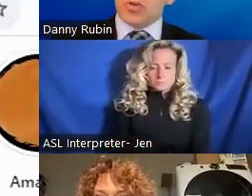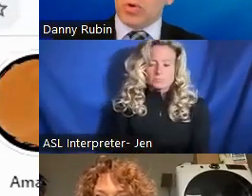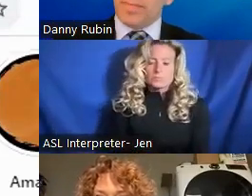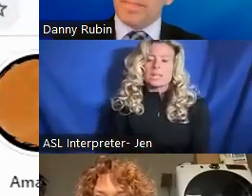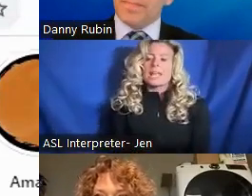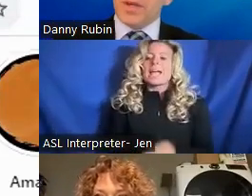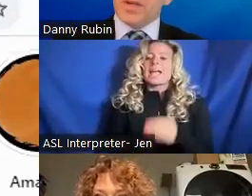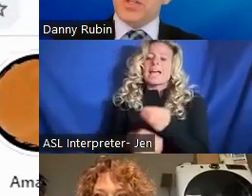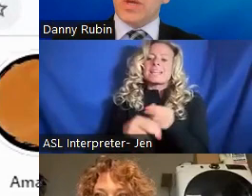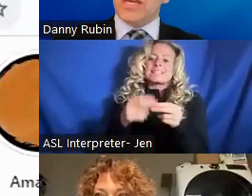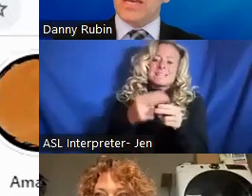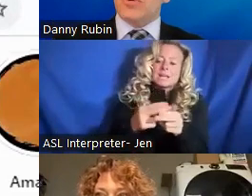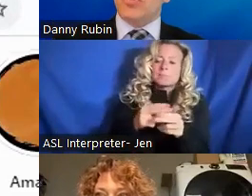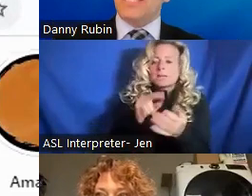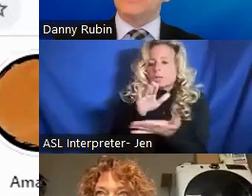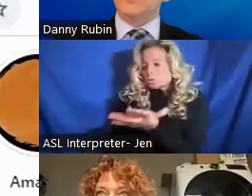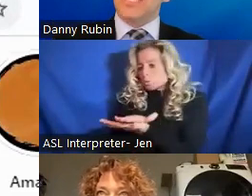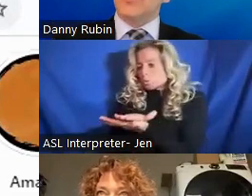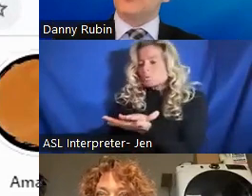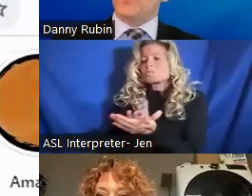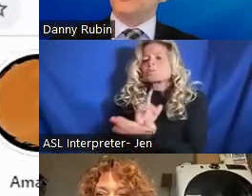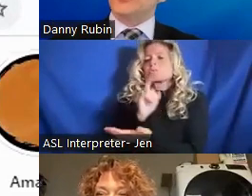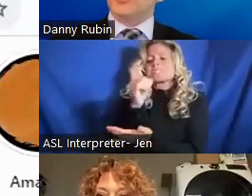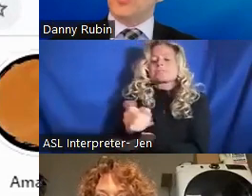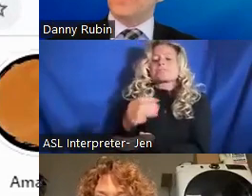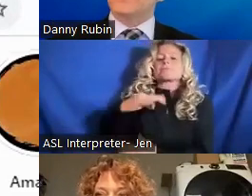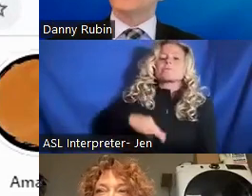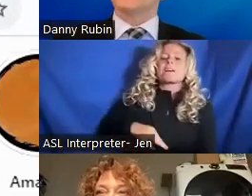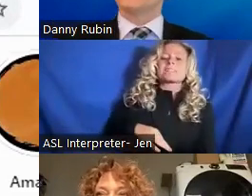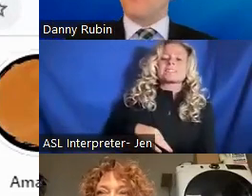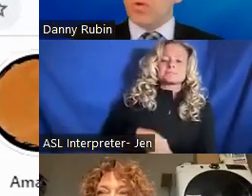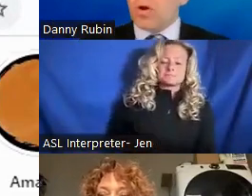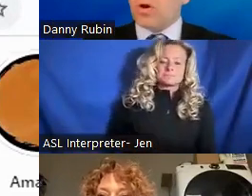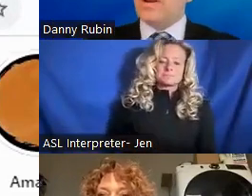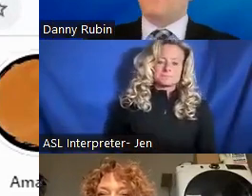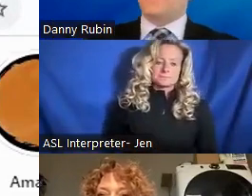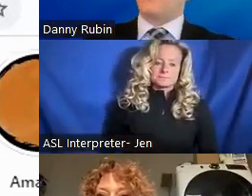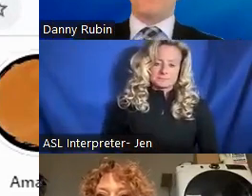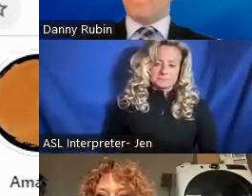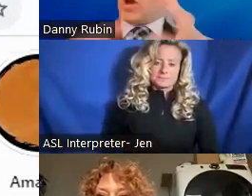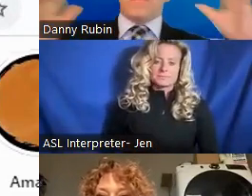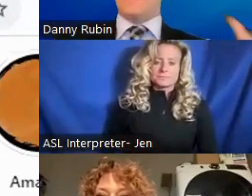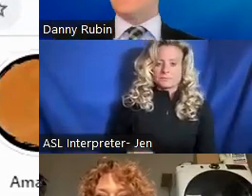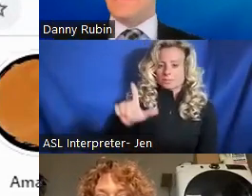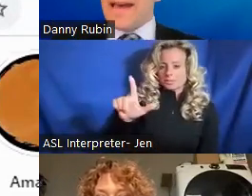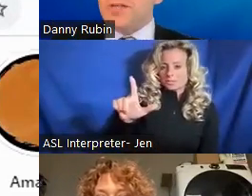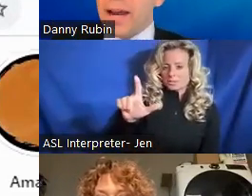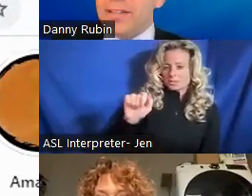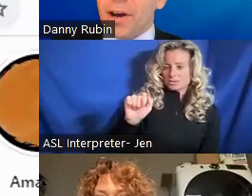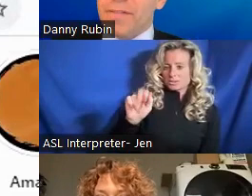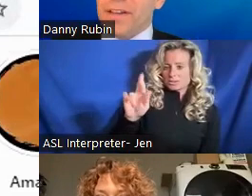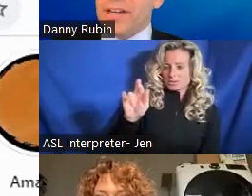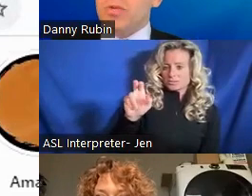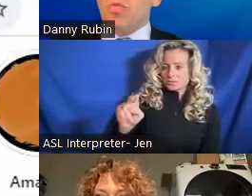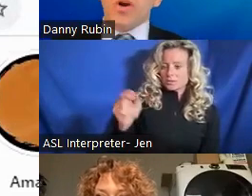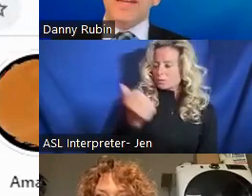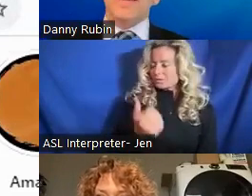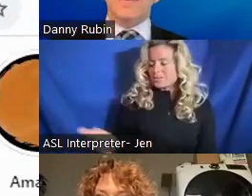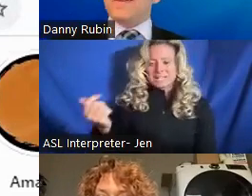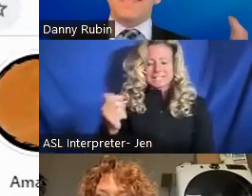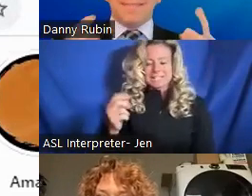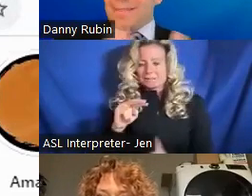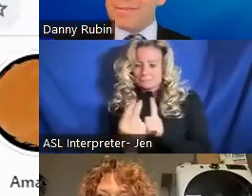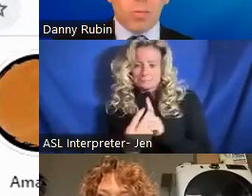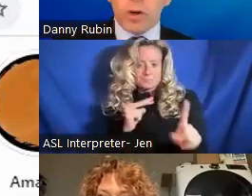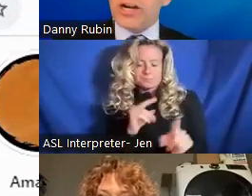name and your school so we can give you credit. Let's get those questions going for Lauren about any aspect of this,